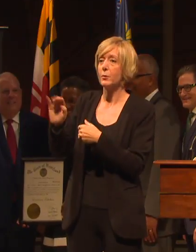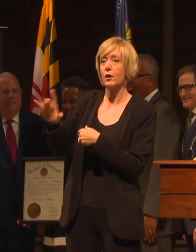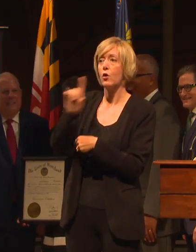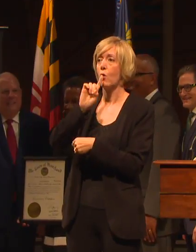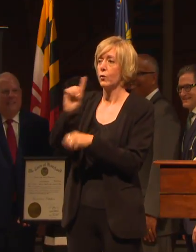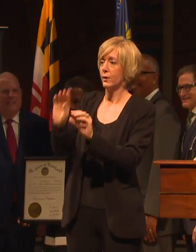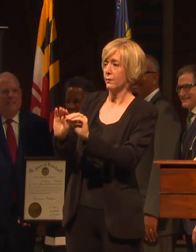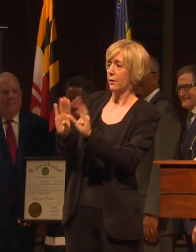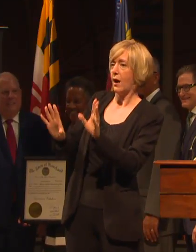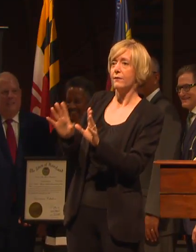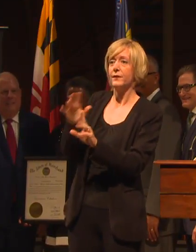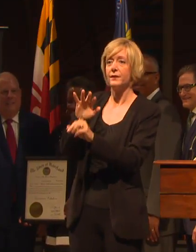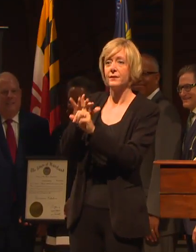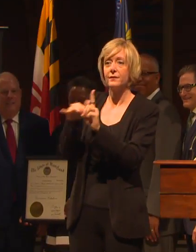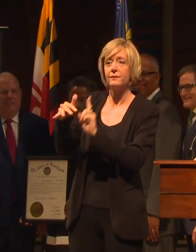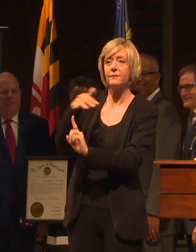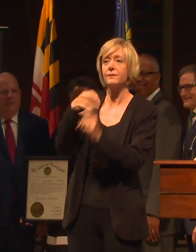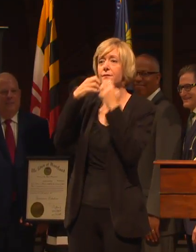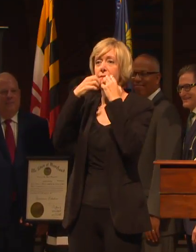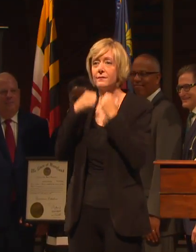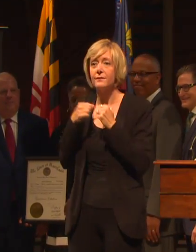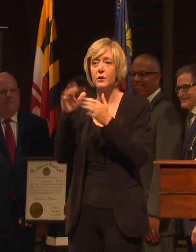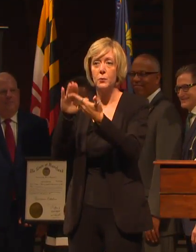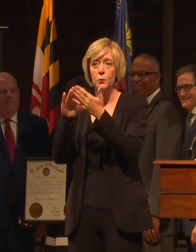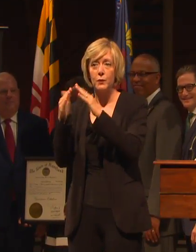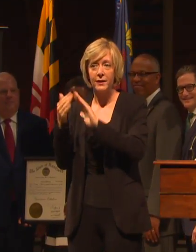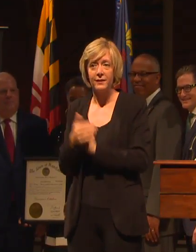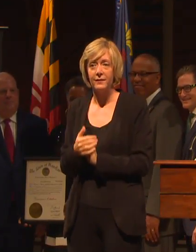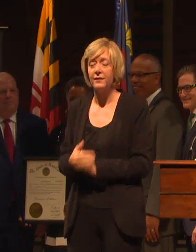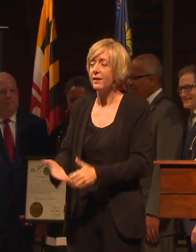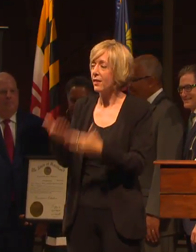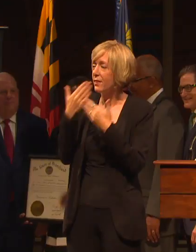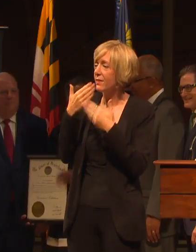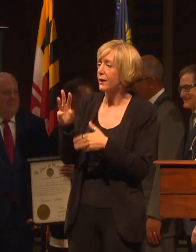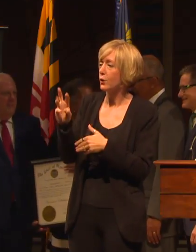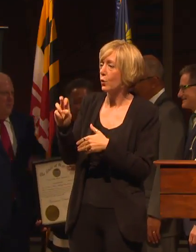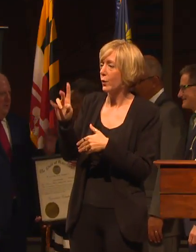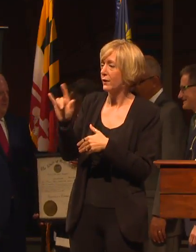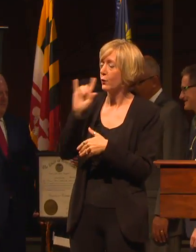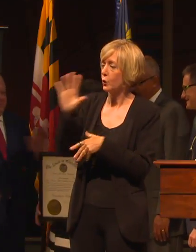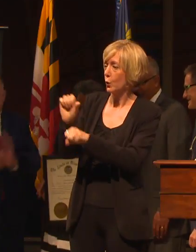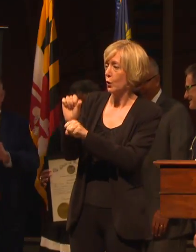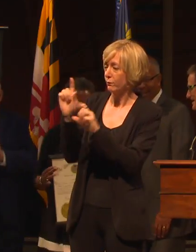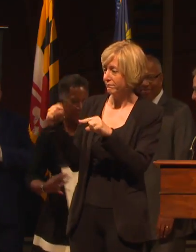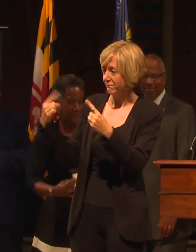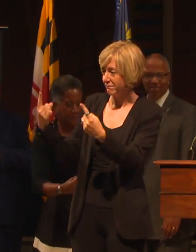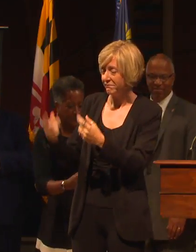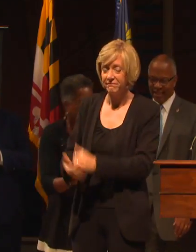visibly green, sustainable community. Thank you, Wendy, for your work.